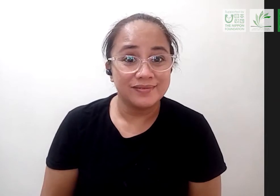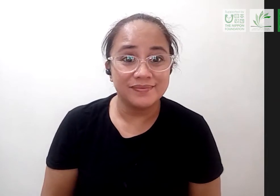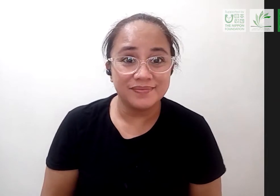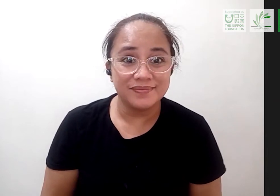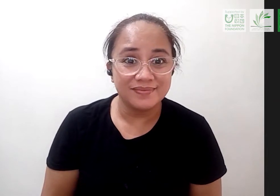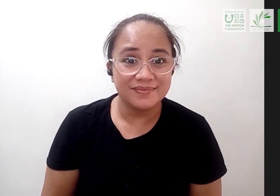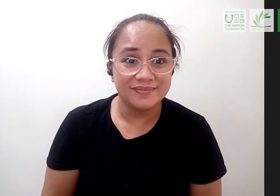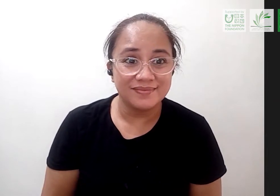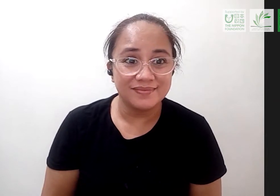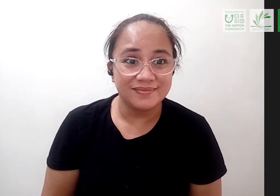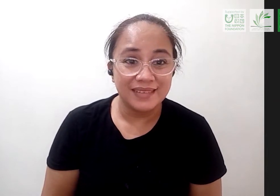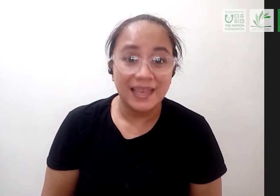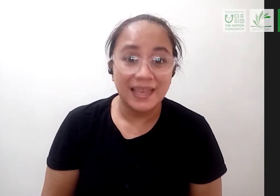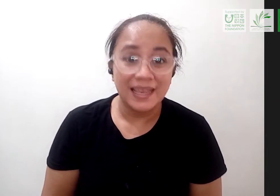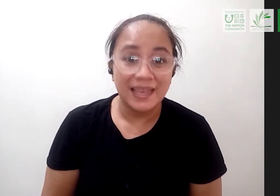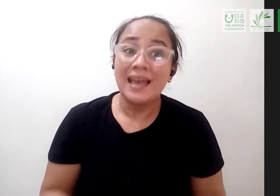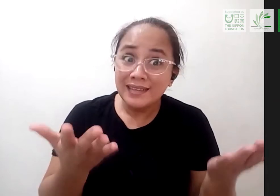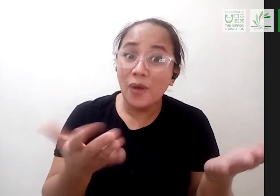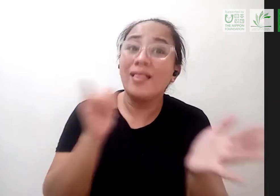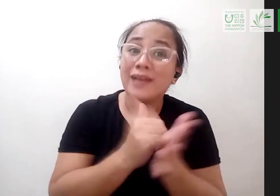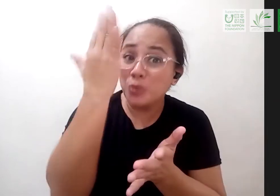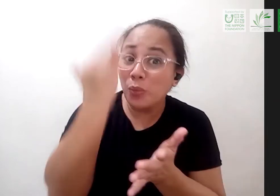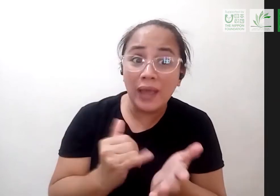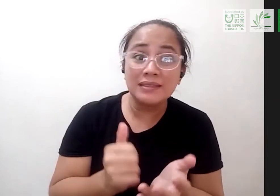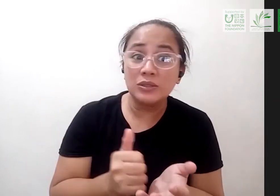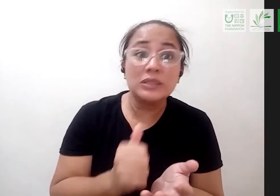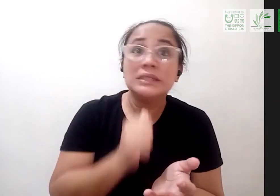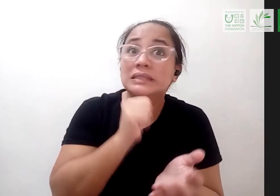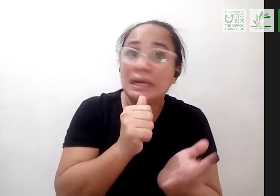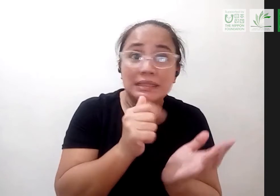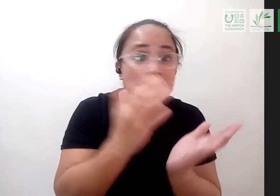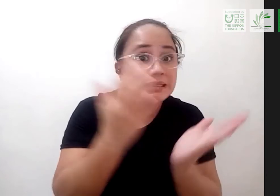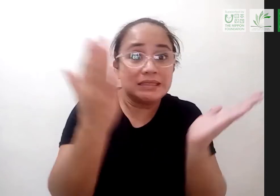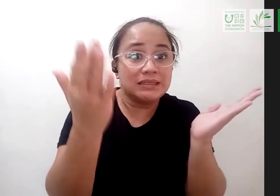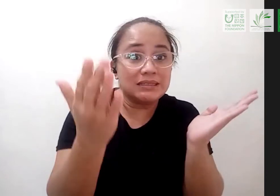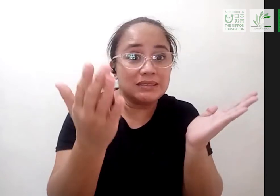Okay, so that's why you don't want to introduce right.